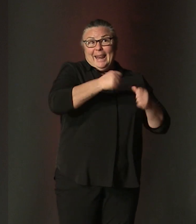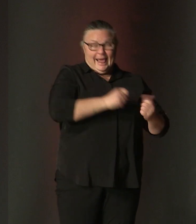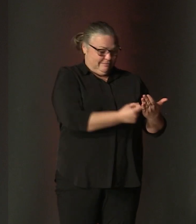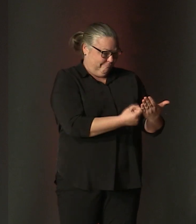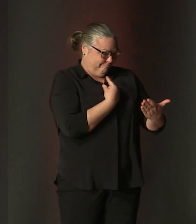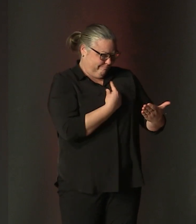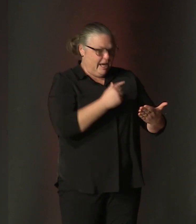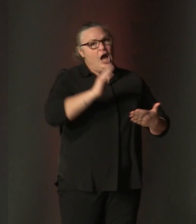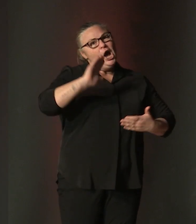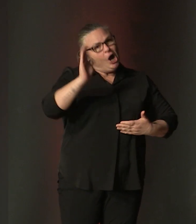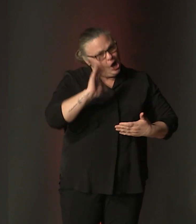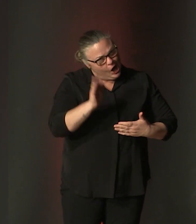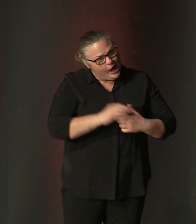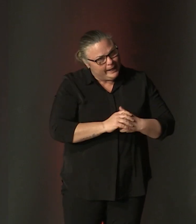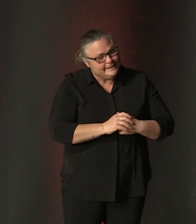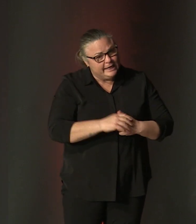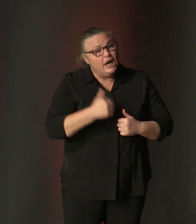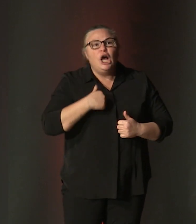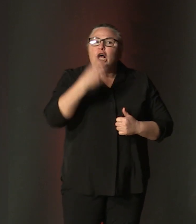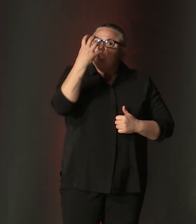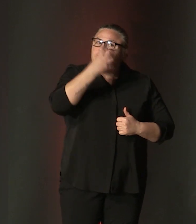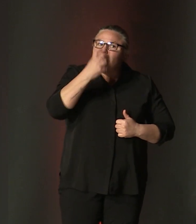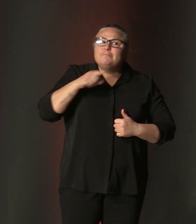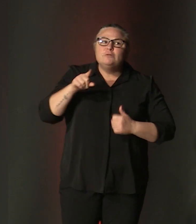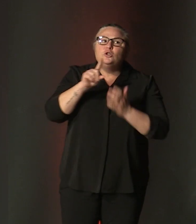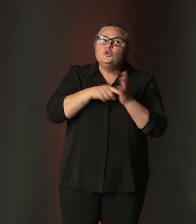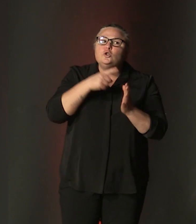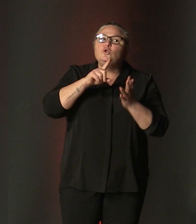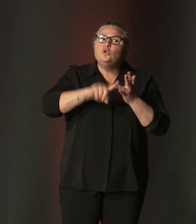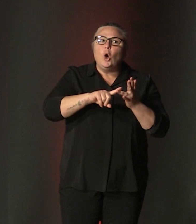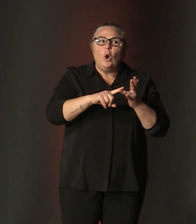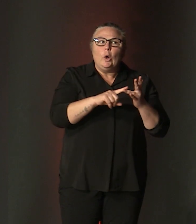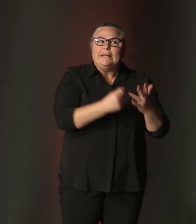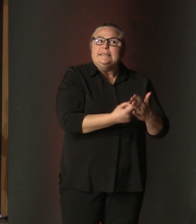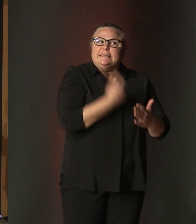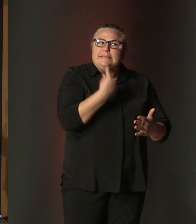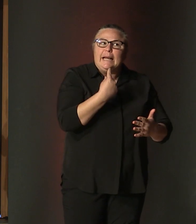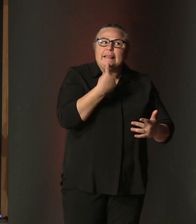Hi, Charl. I'm sorry that Joe left you that message.